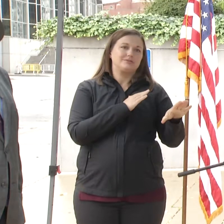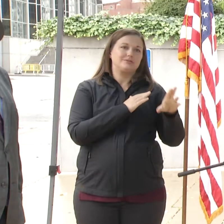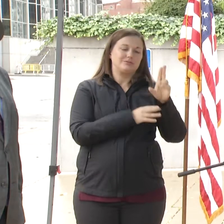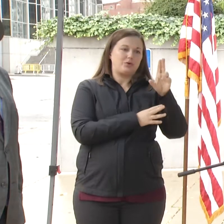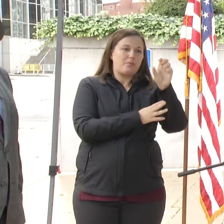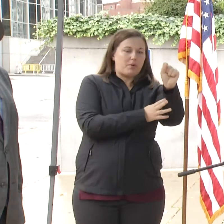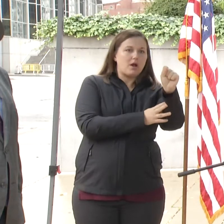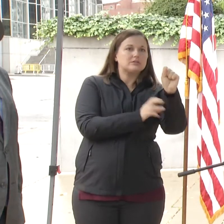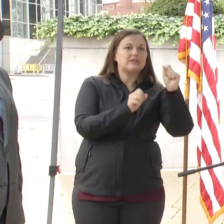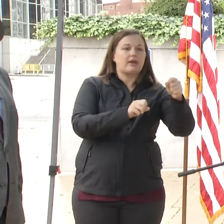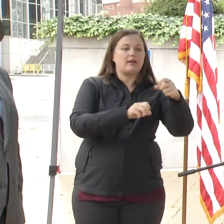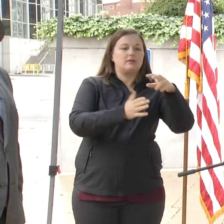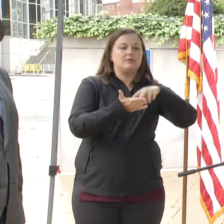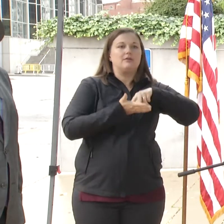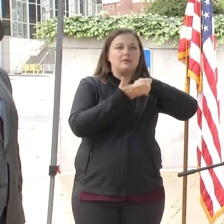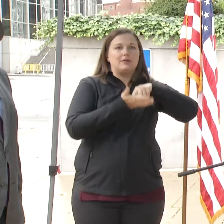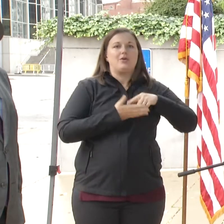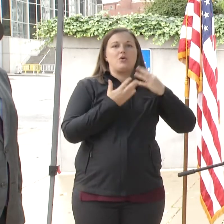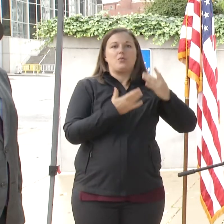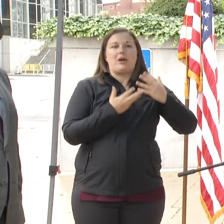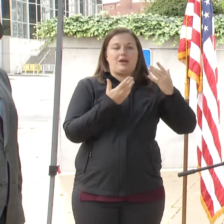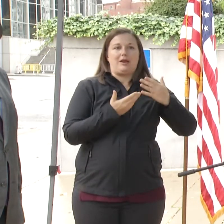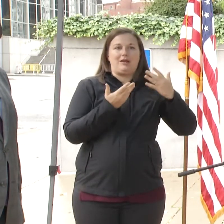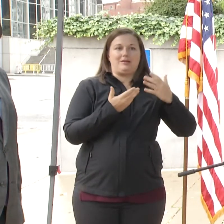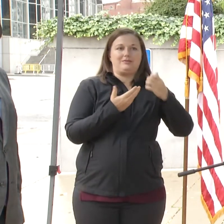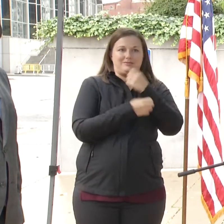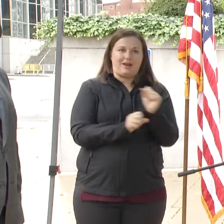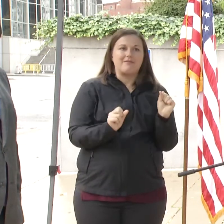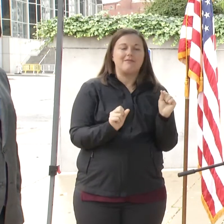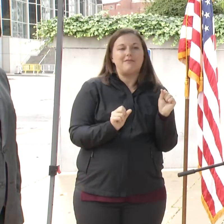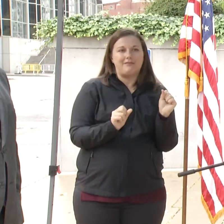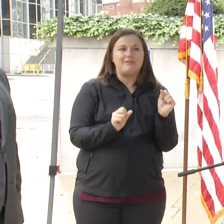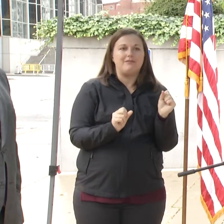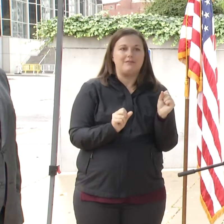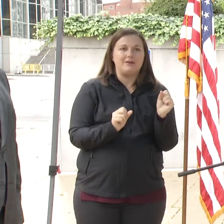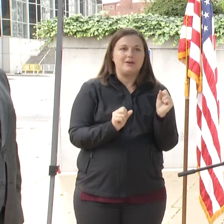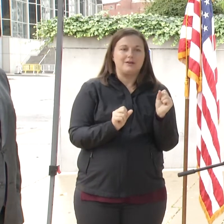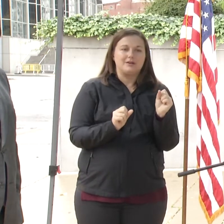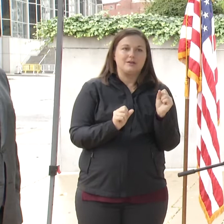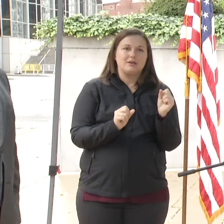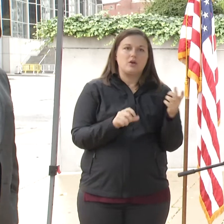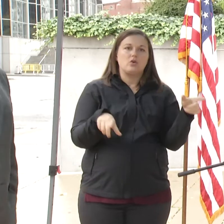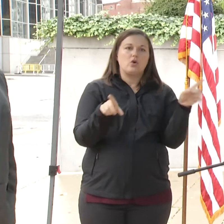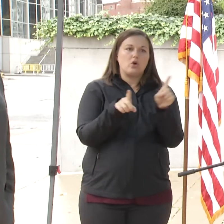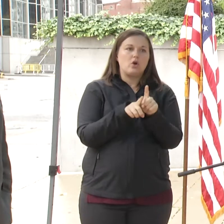while maintaining the connectivity to the cycle track.